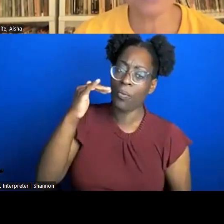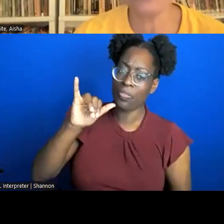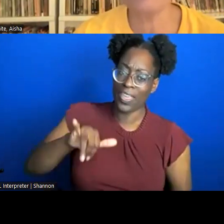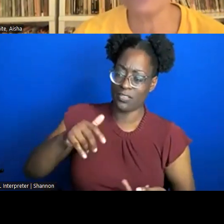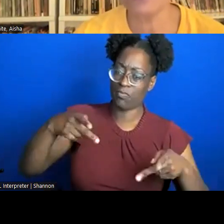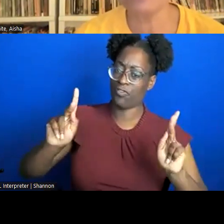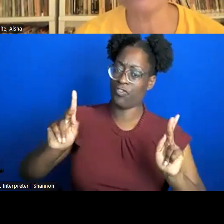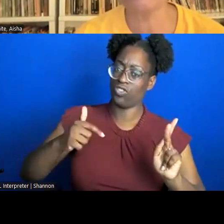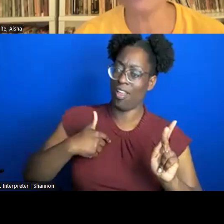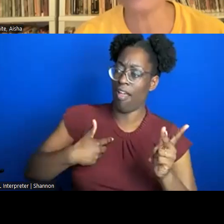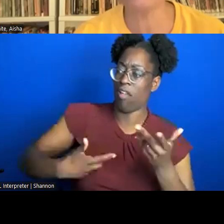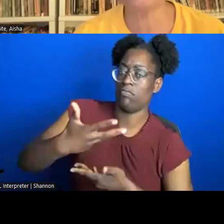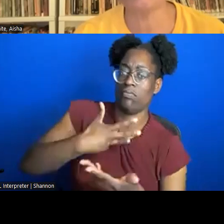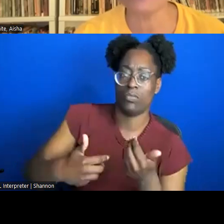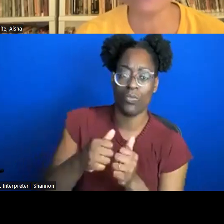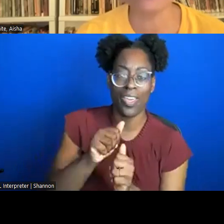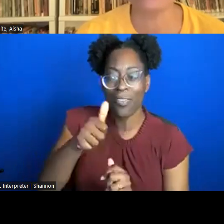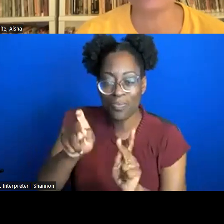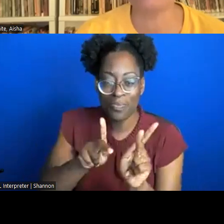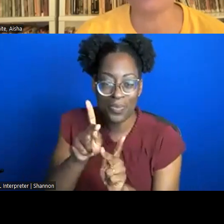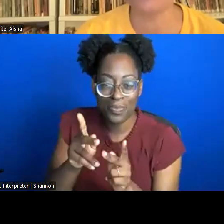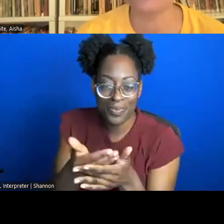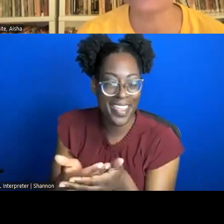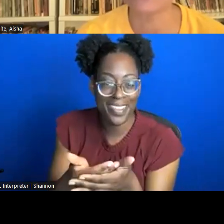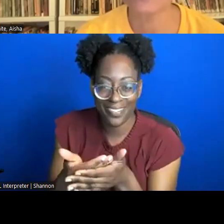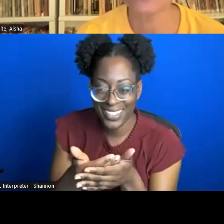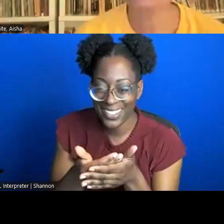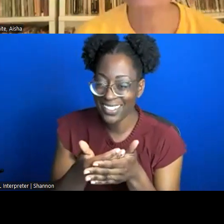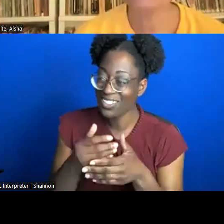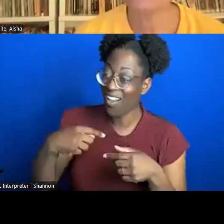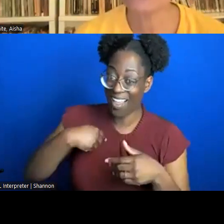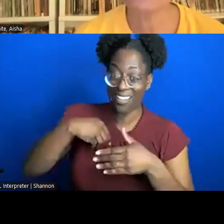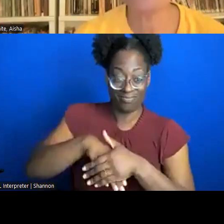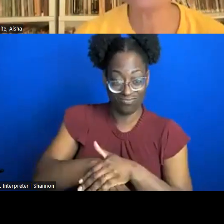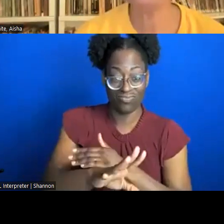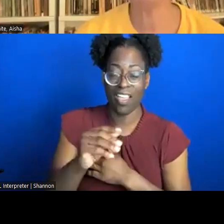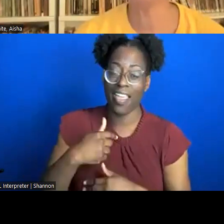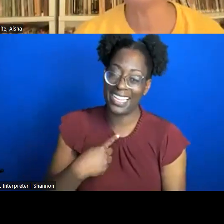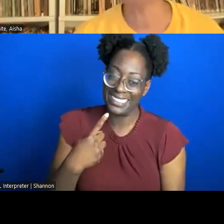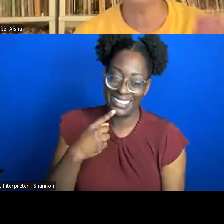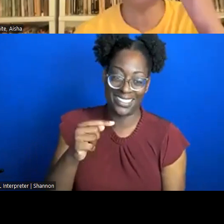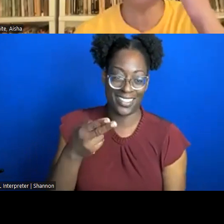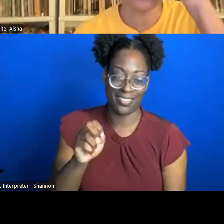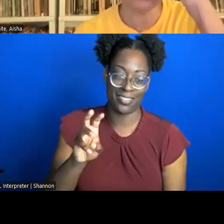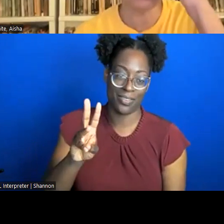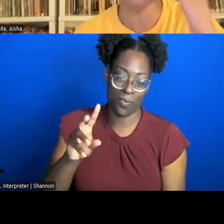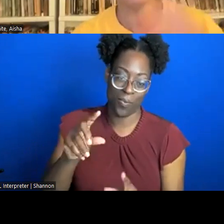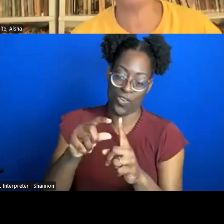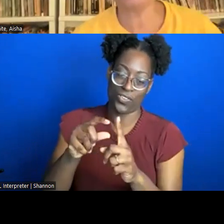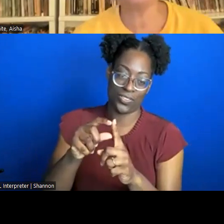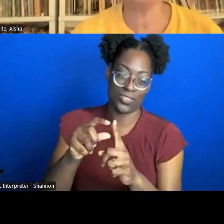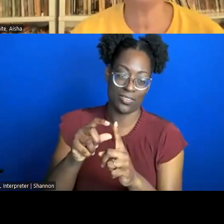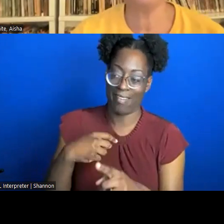our audience, if you take nothing away from tonight, it's say the words. Say the words. So we do have time now to